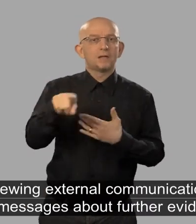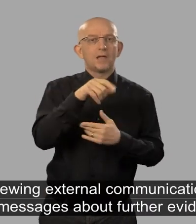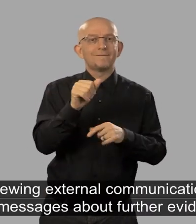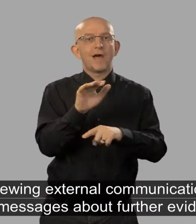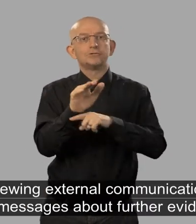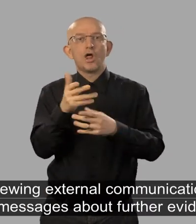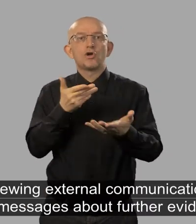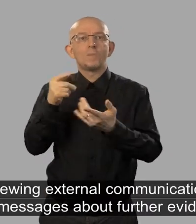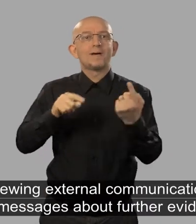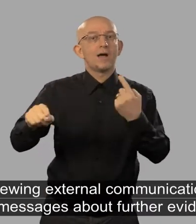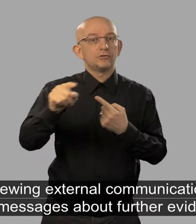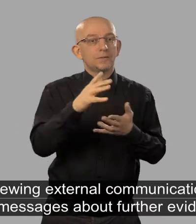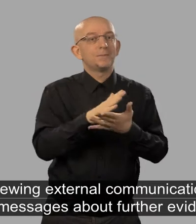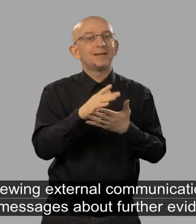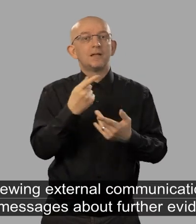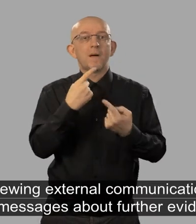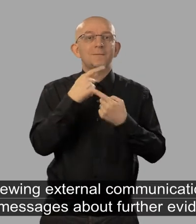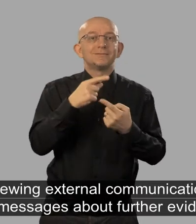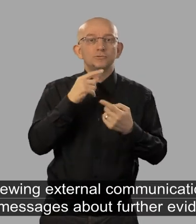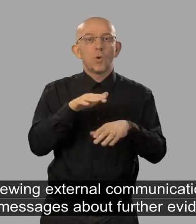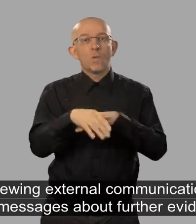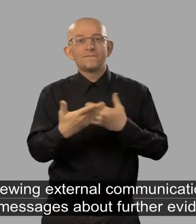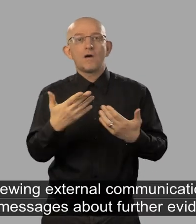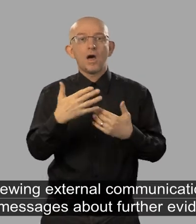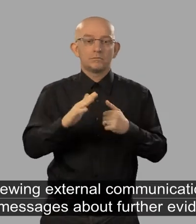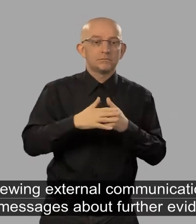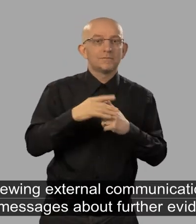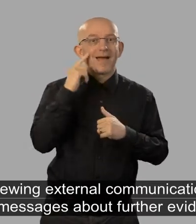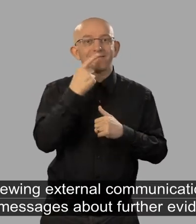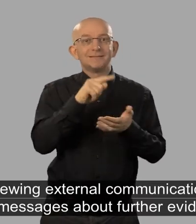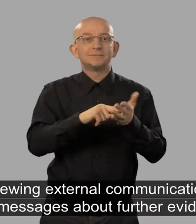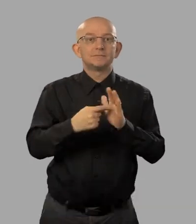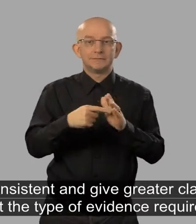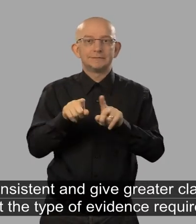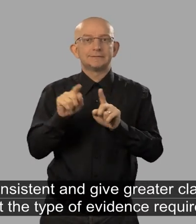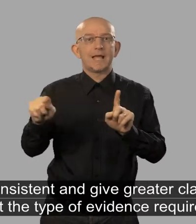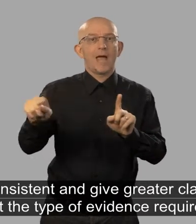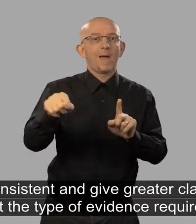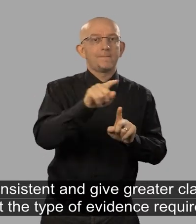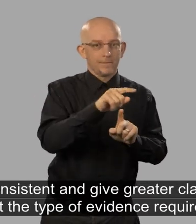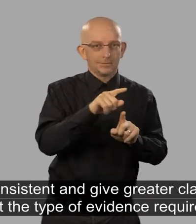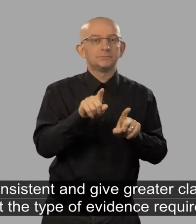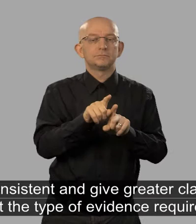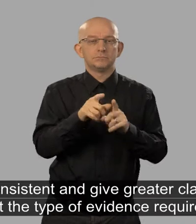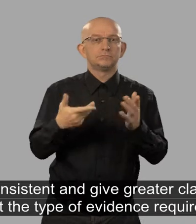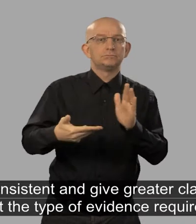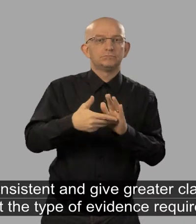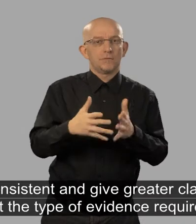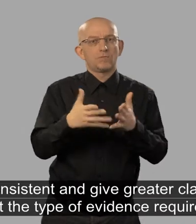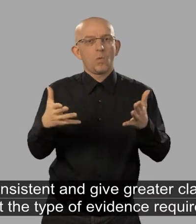external communications so that messages about further evidence are consistent and give greater clarity about the type